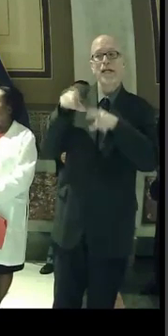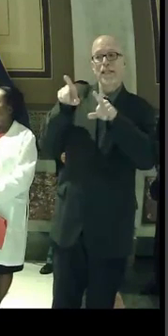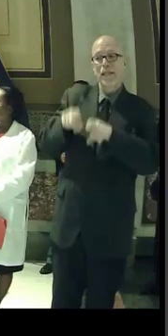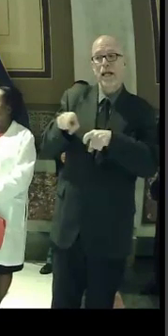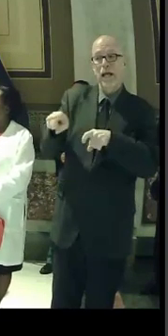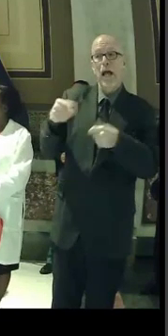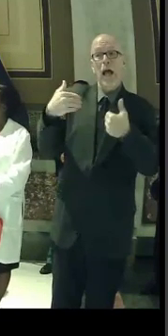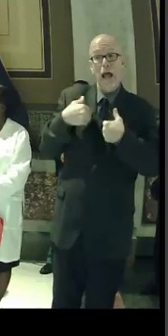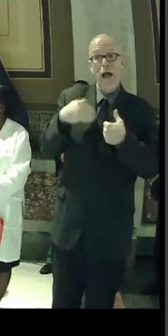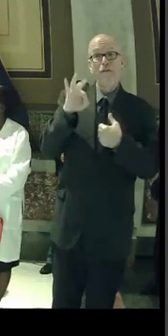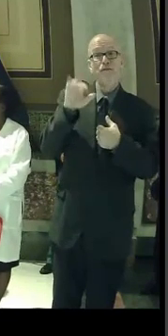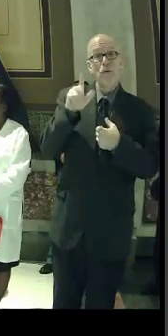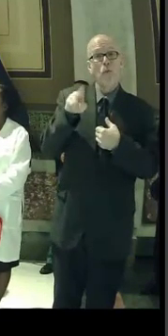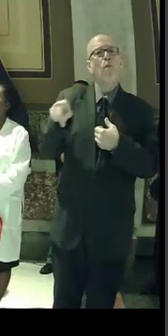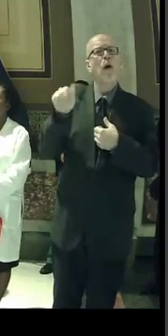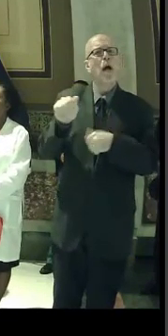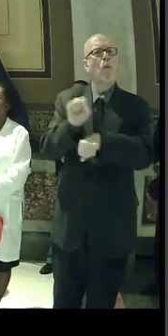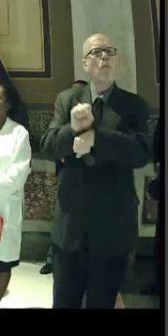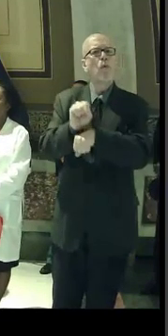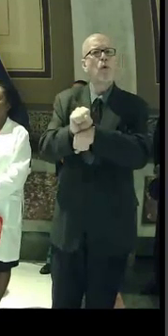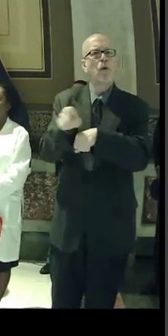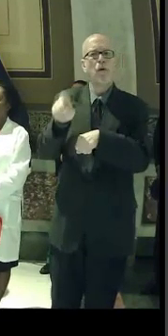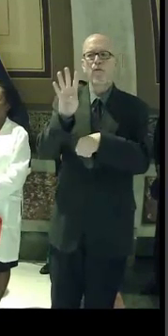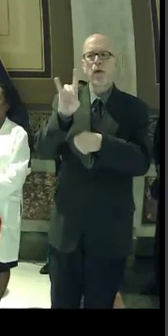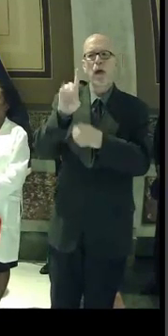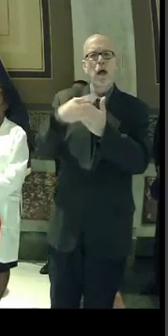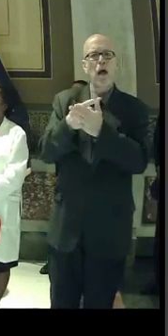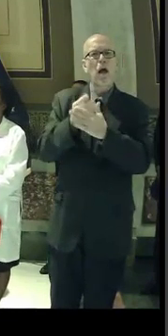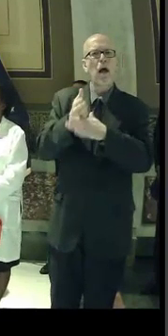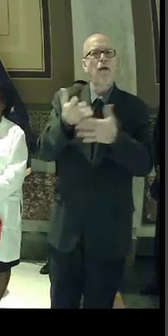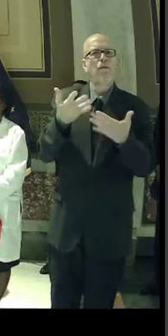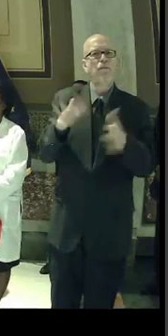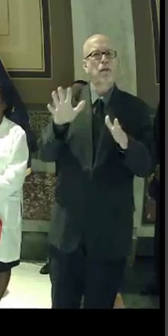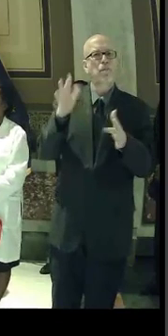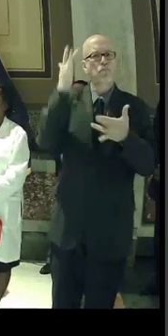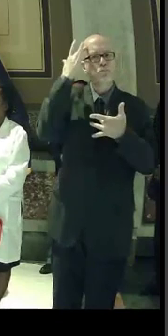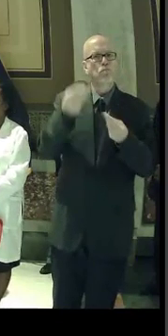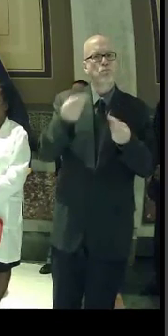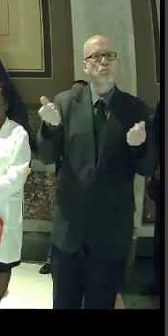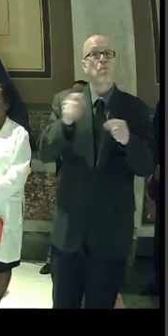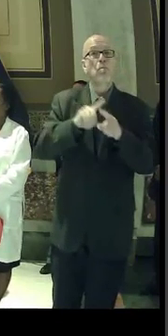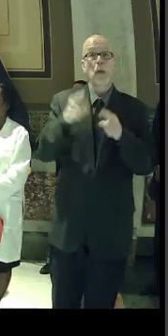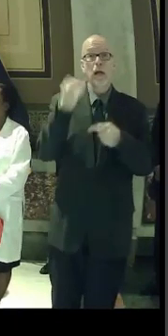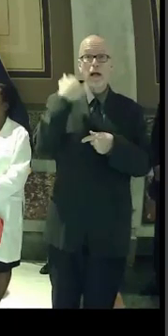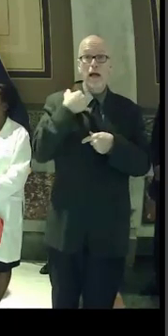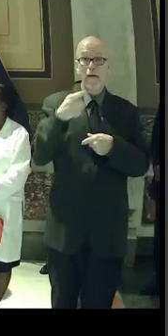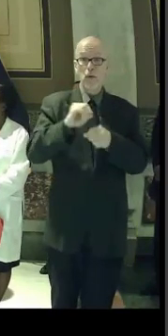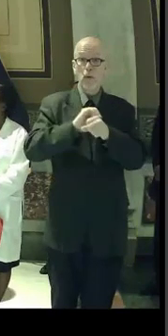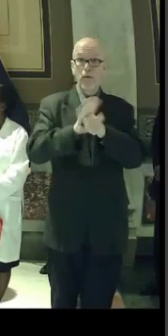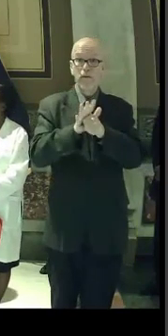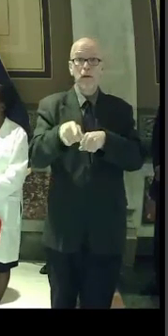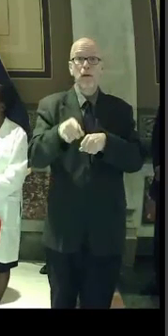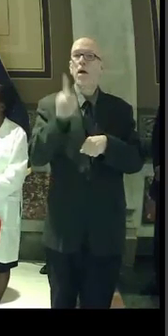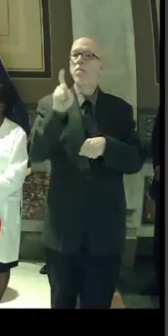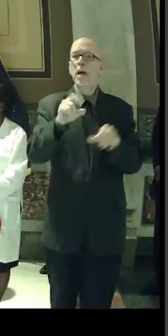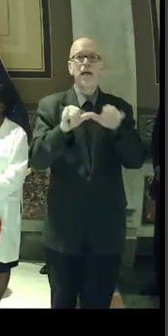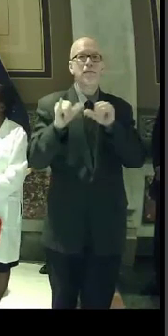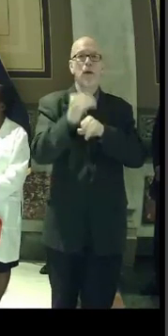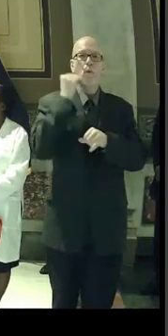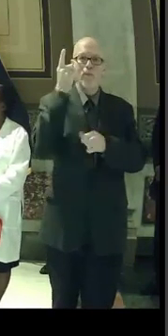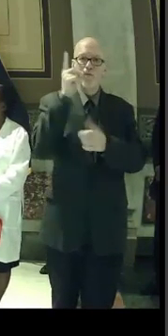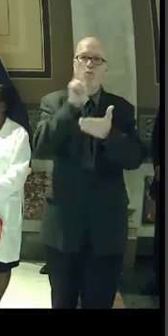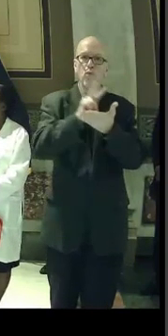have influenza, they can go back to work 48 hours after their illness is done. But if they have COVID-19, they need to stay home for